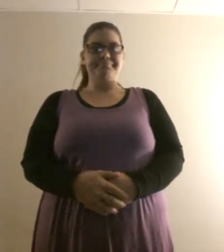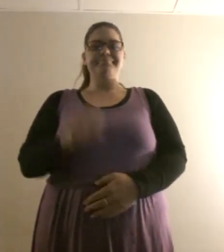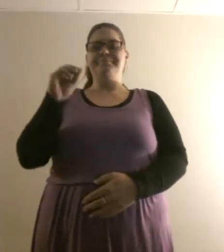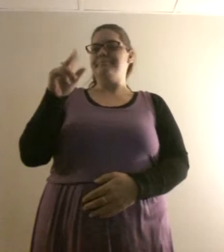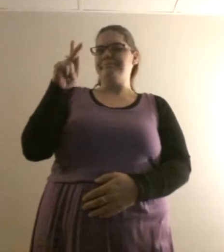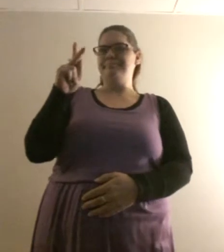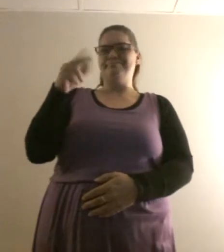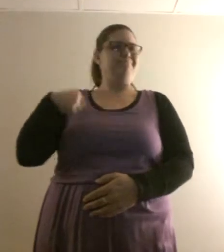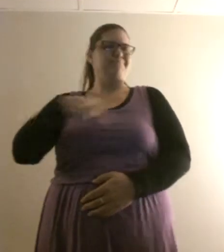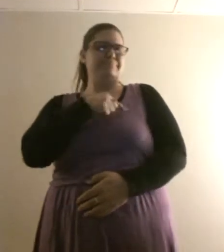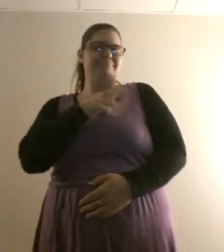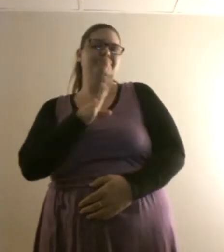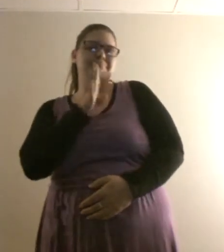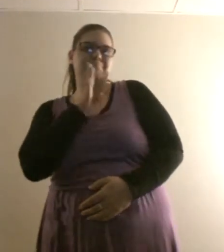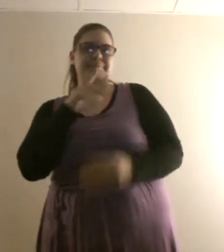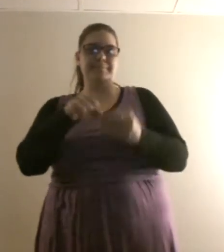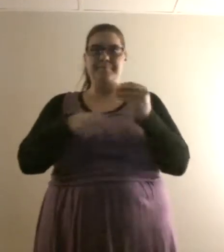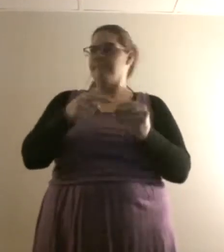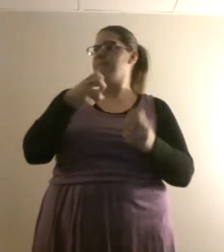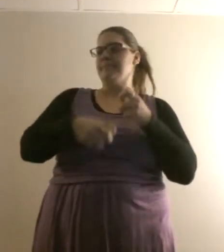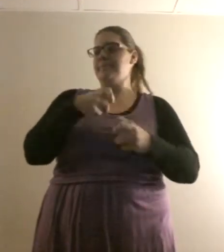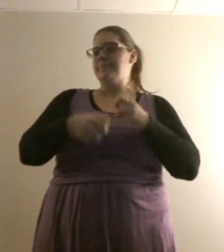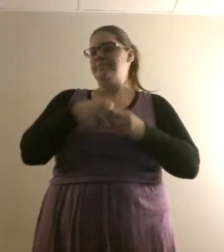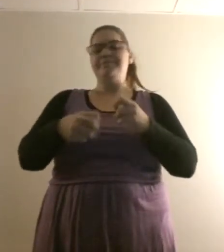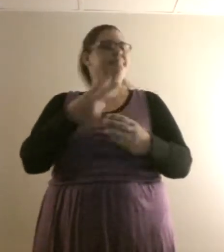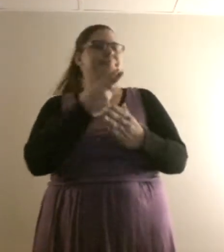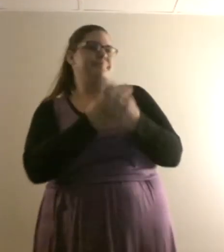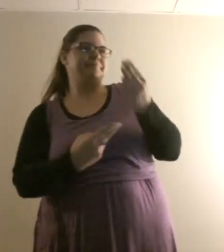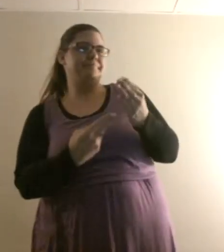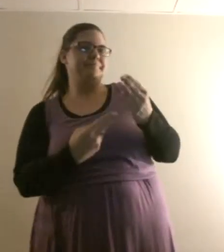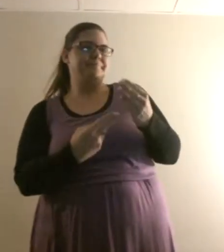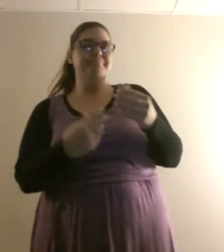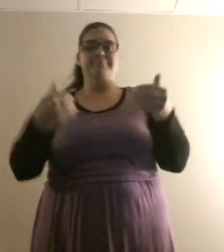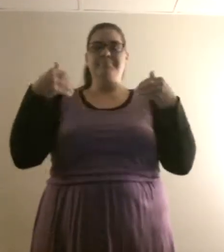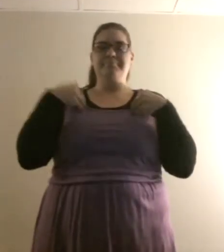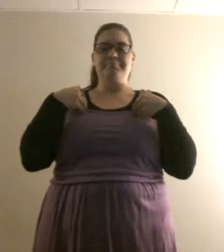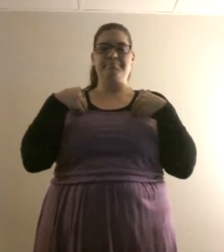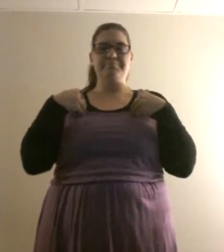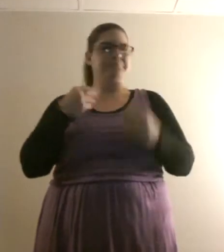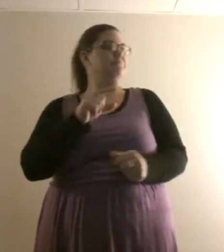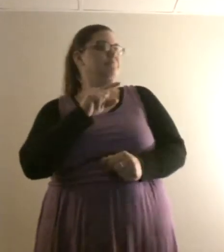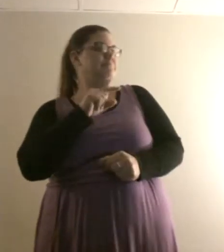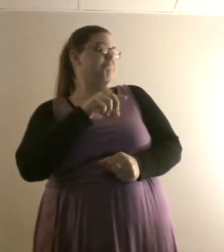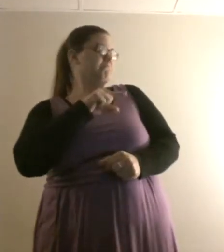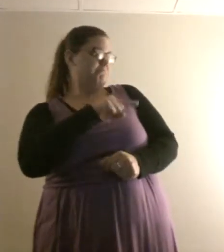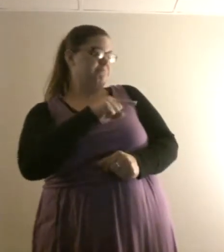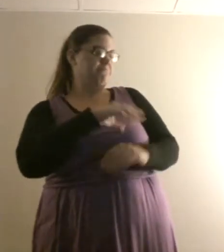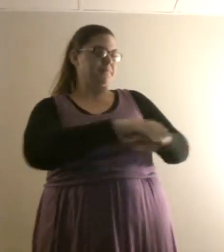we're also going to talk about problems that both sides had right now. So we have the British side, and we have Washington's group.